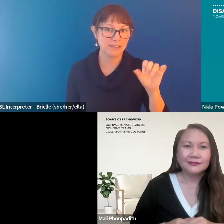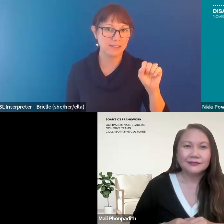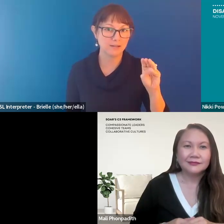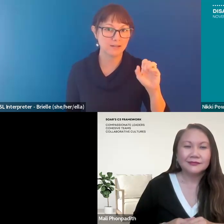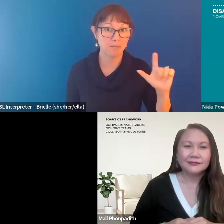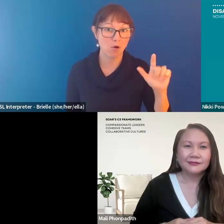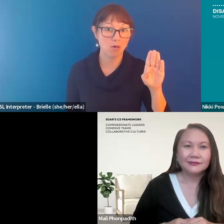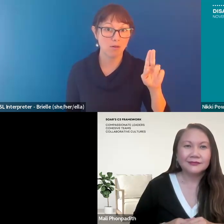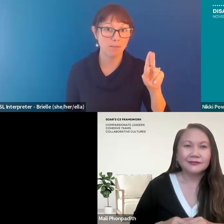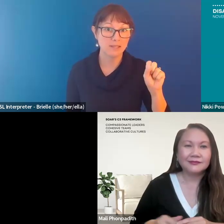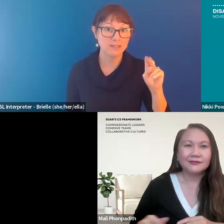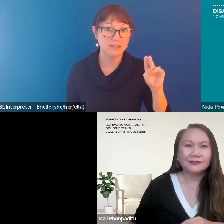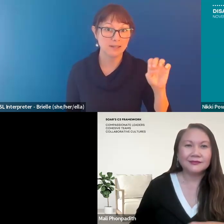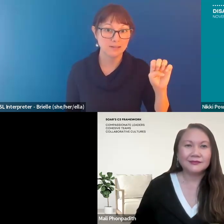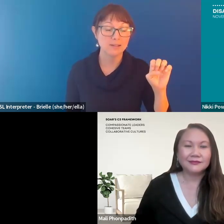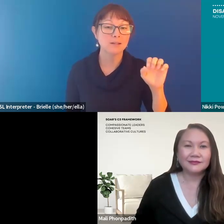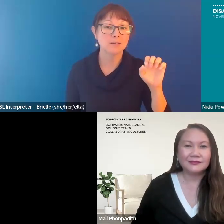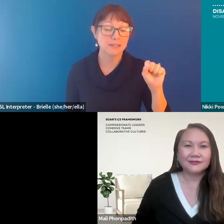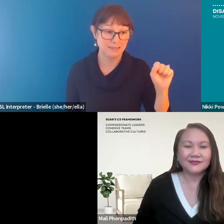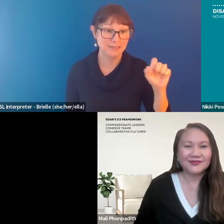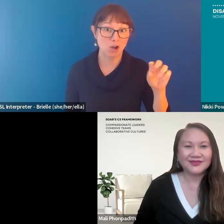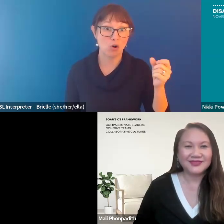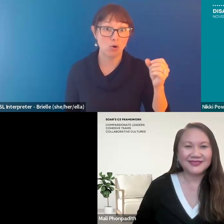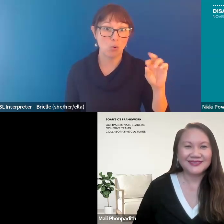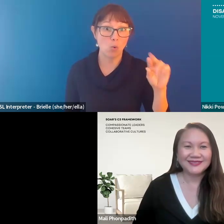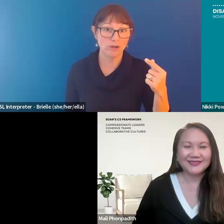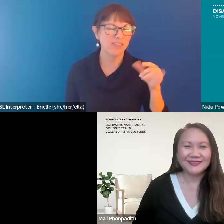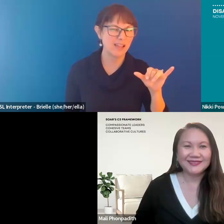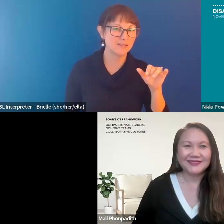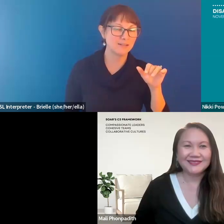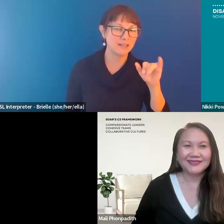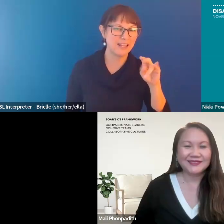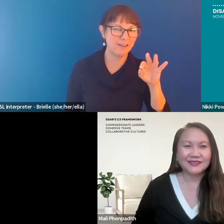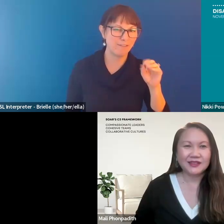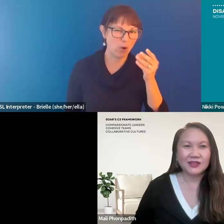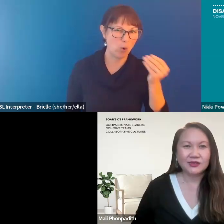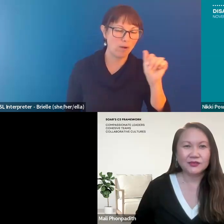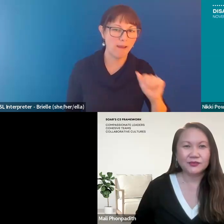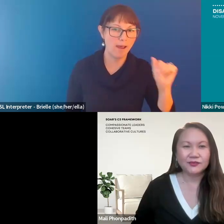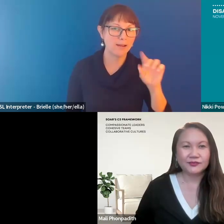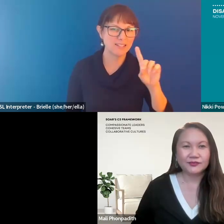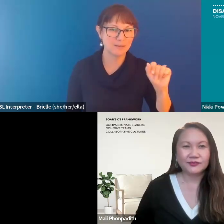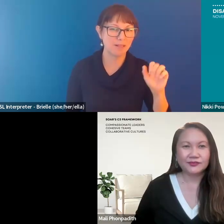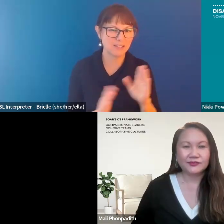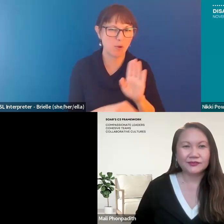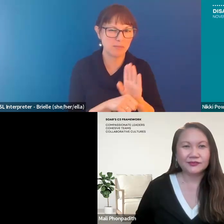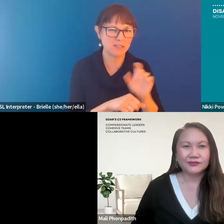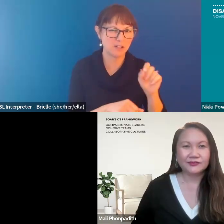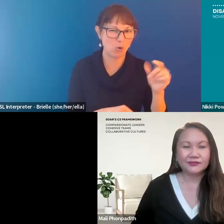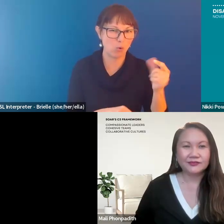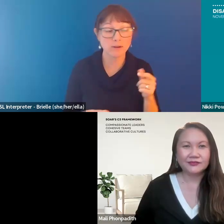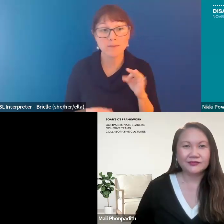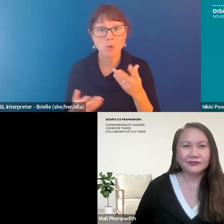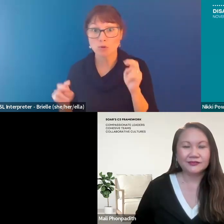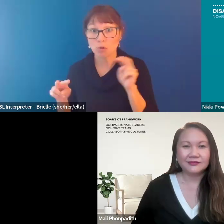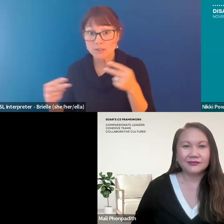info@disabilitysmallbusiness.org for assistance, and we have tech support standing by there. The slides for the session, if you want to look at them